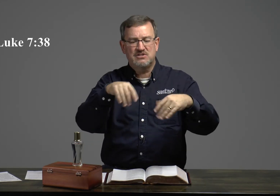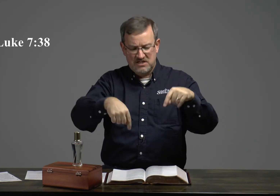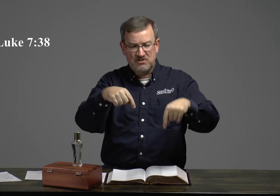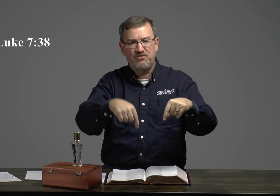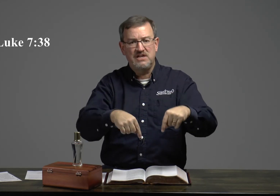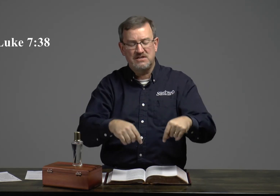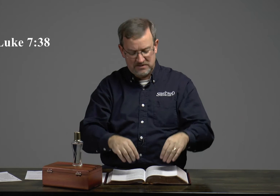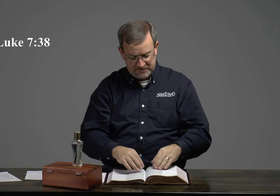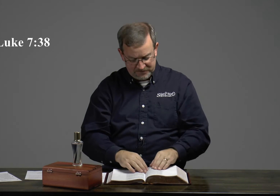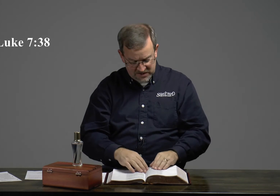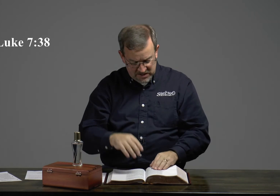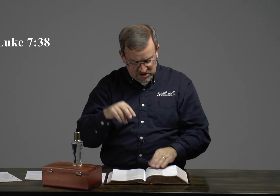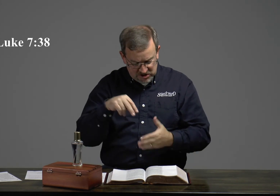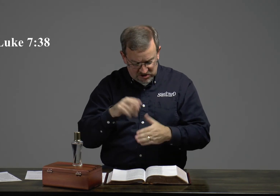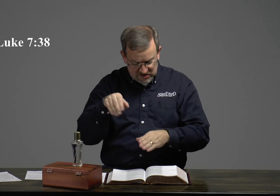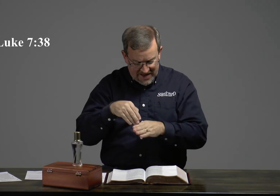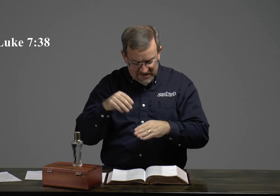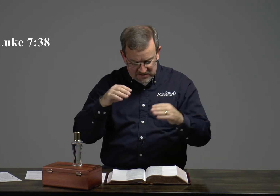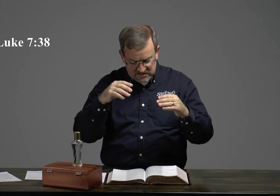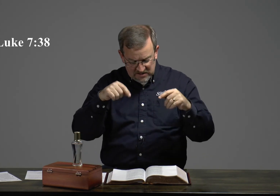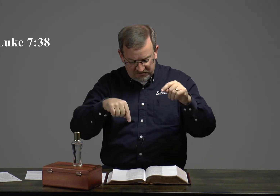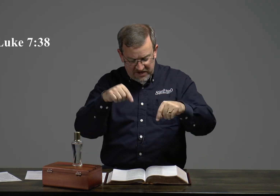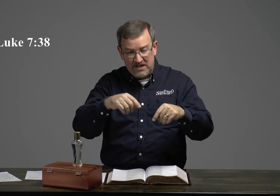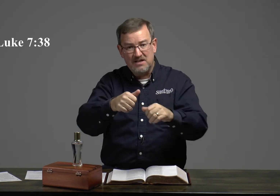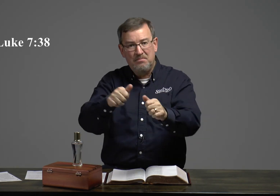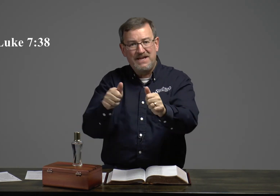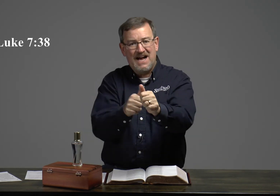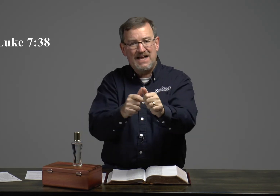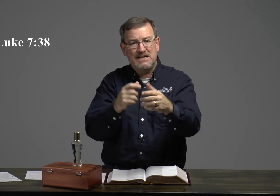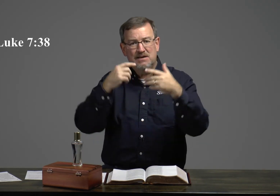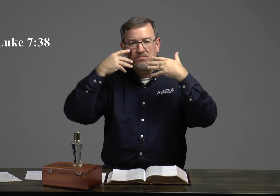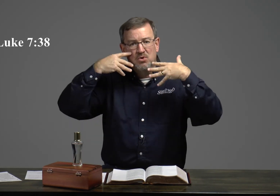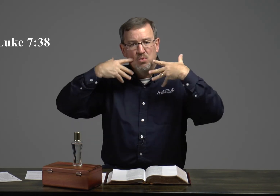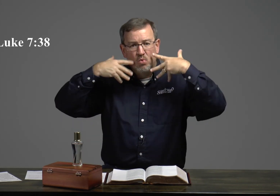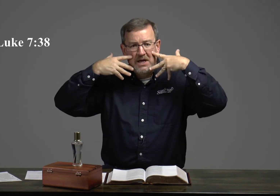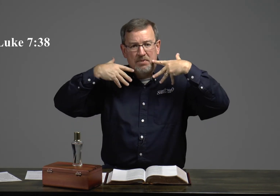his feet. She stood at his feet behind him weeping.